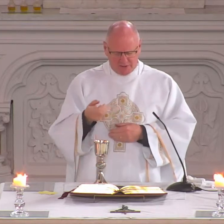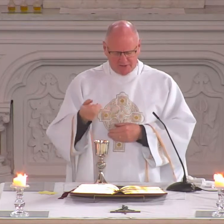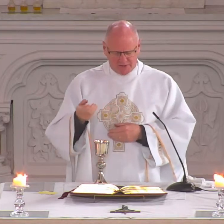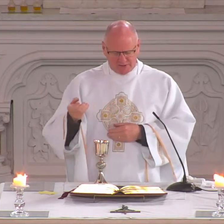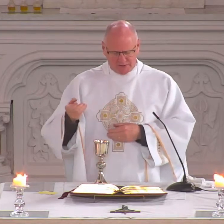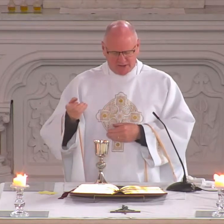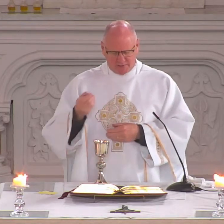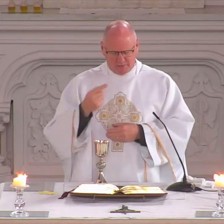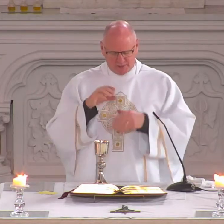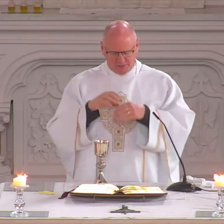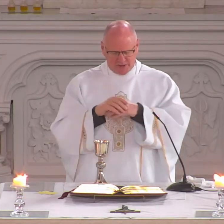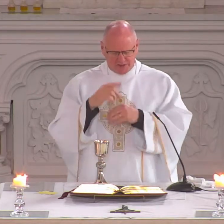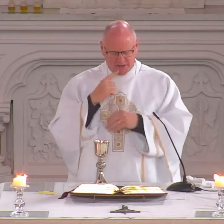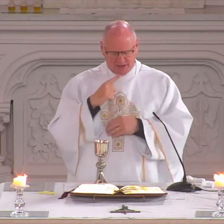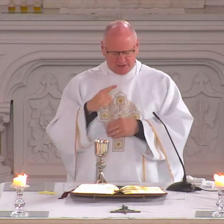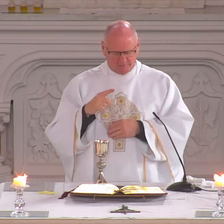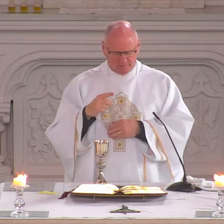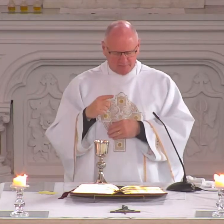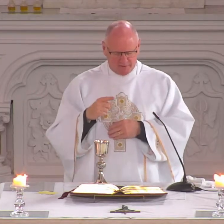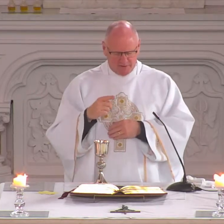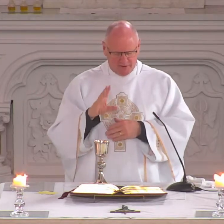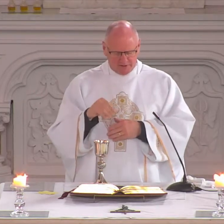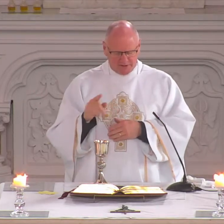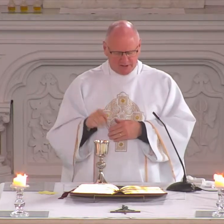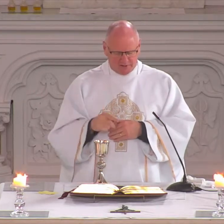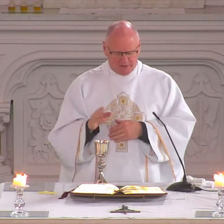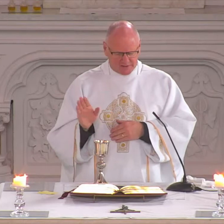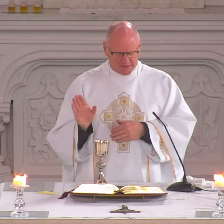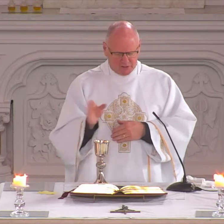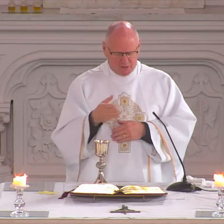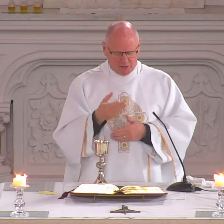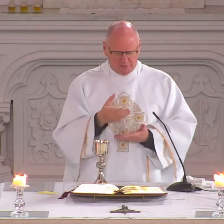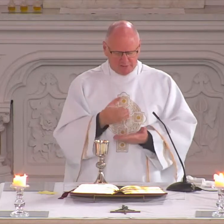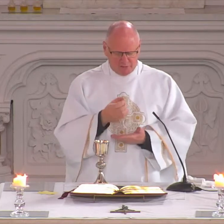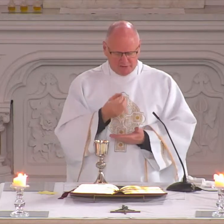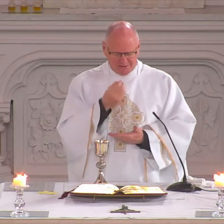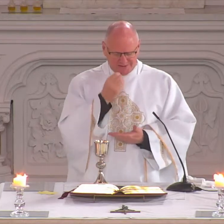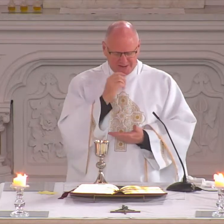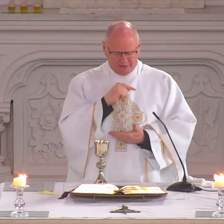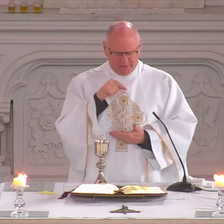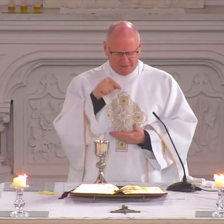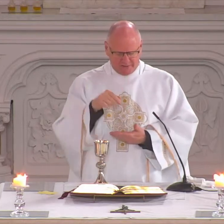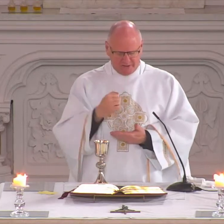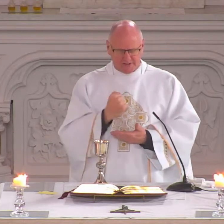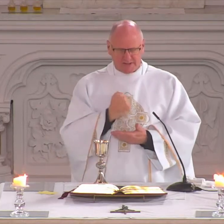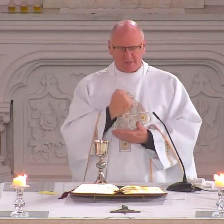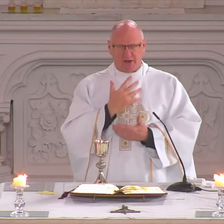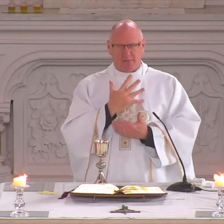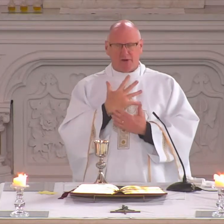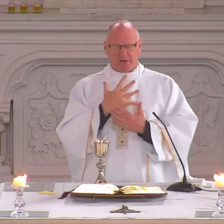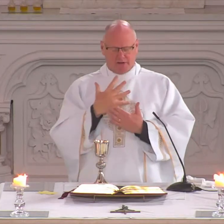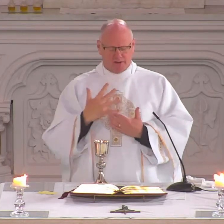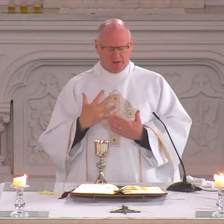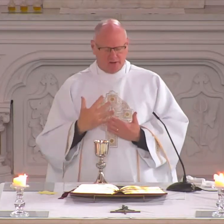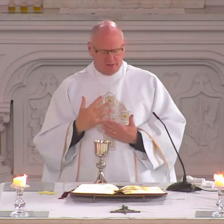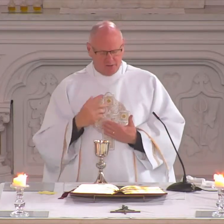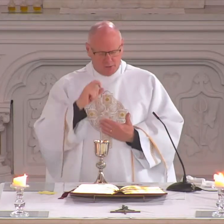to his disciples, saying, "Take this, all of you, and eat of it, for this is my